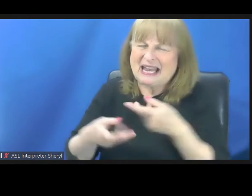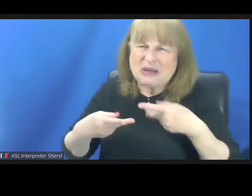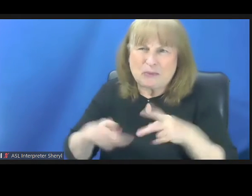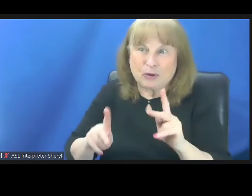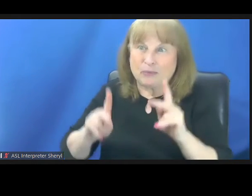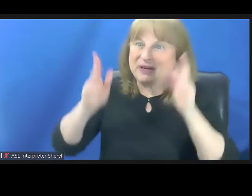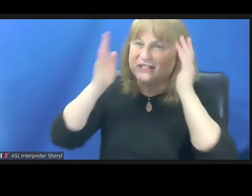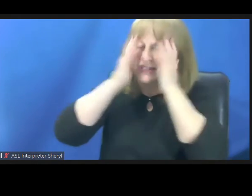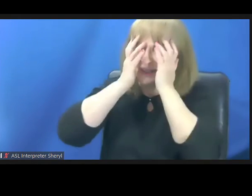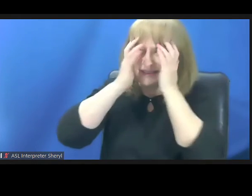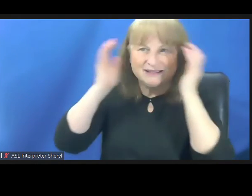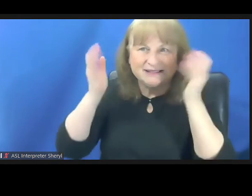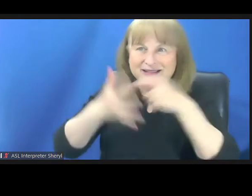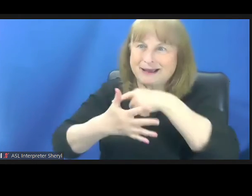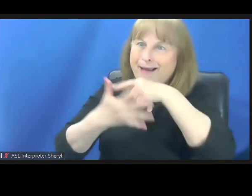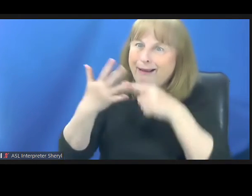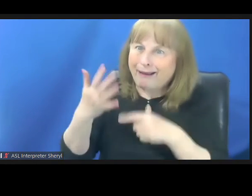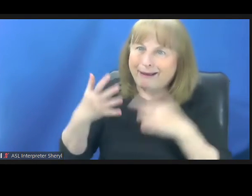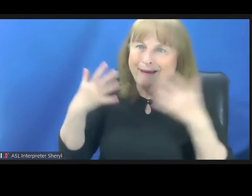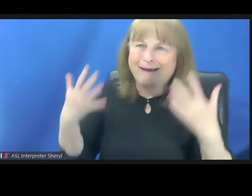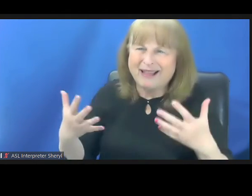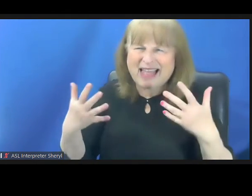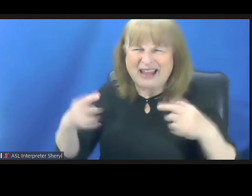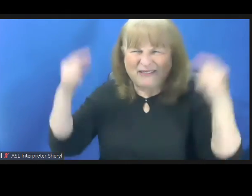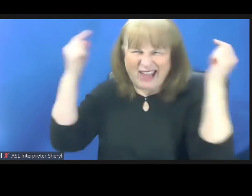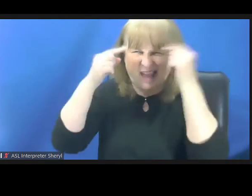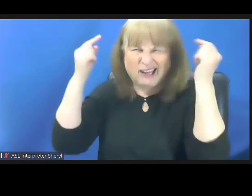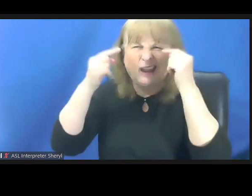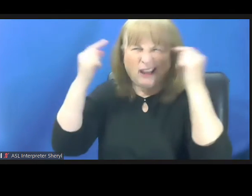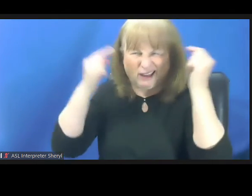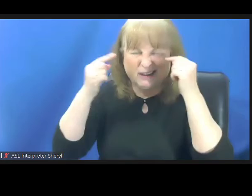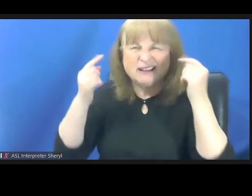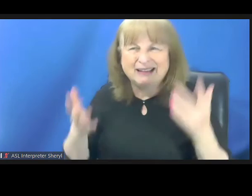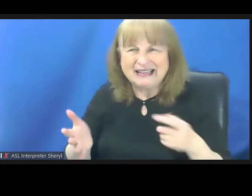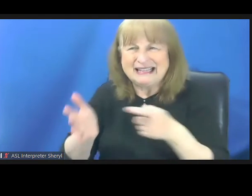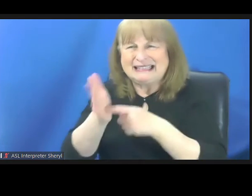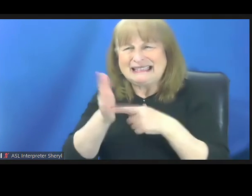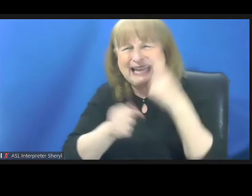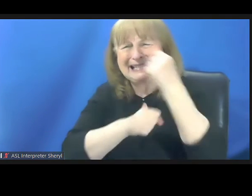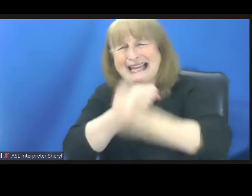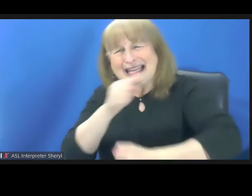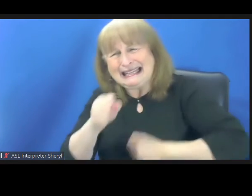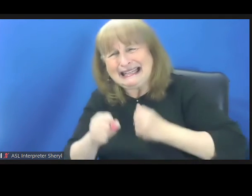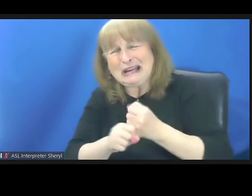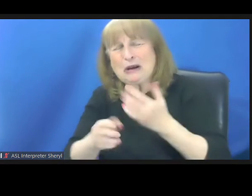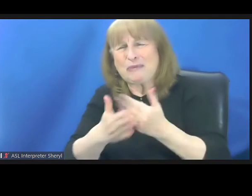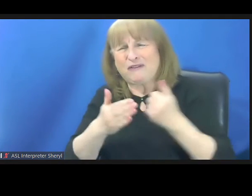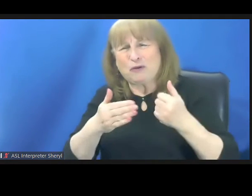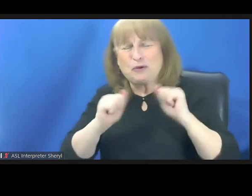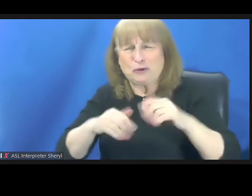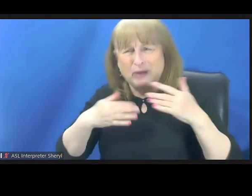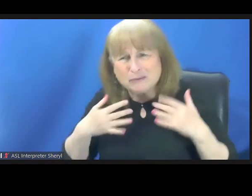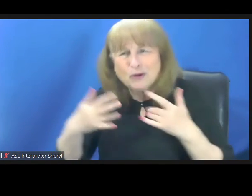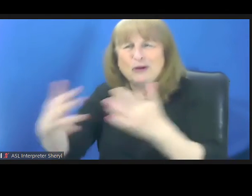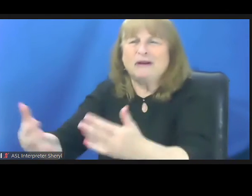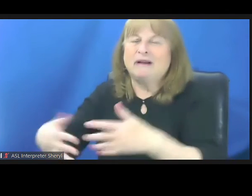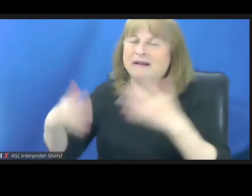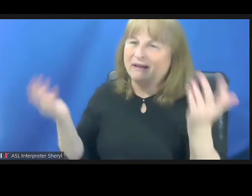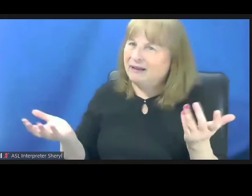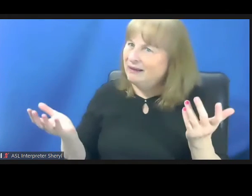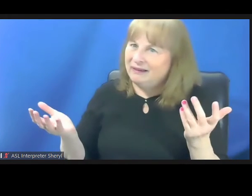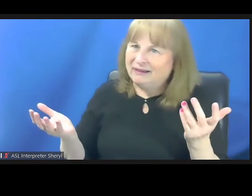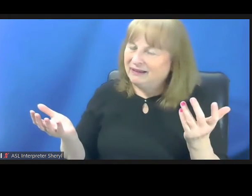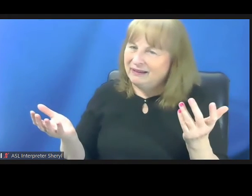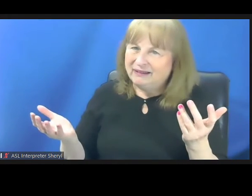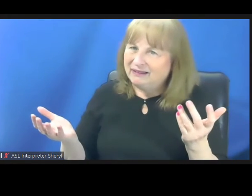whole other enormous headache, often taking a year before you can move anywhere. All of this